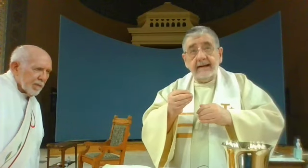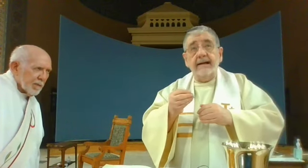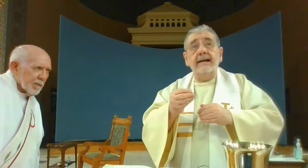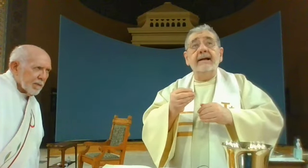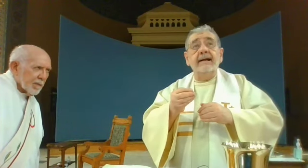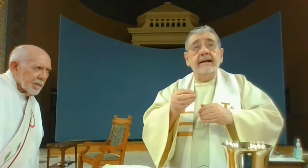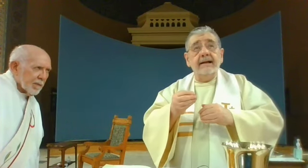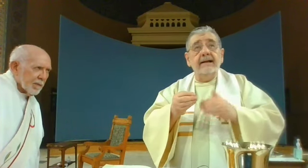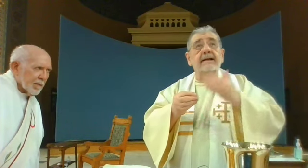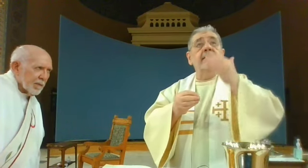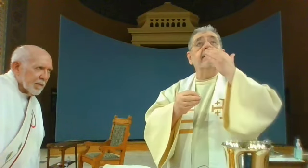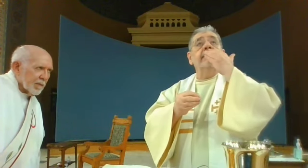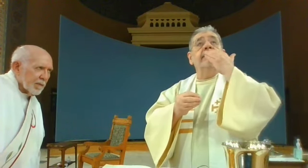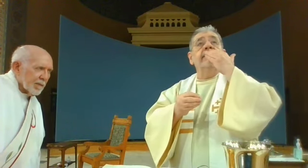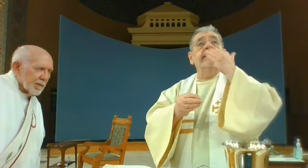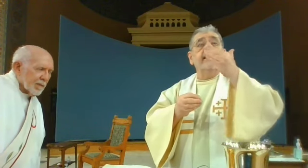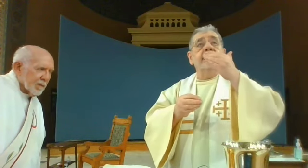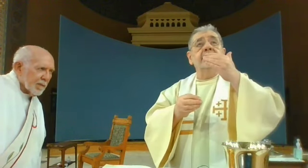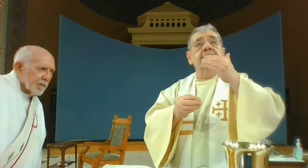bread and, giving thanks,